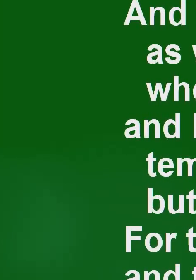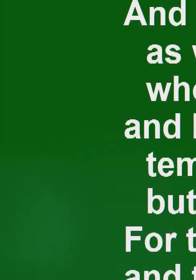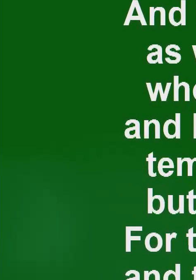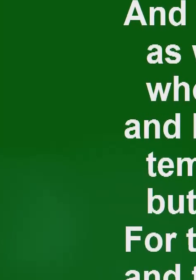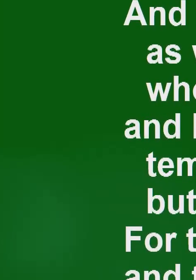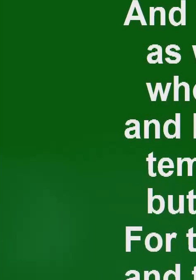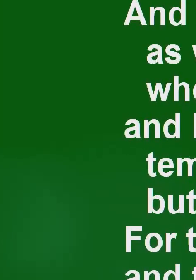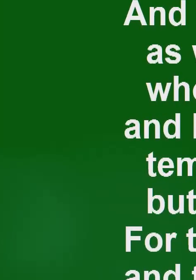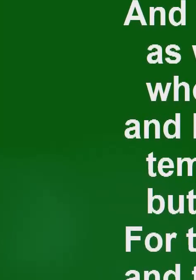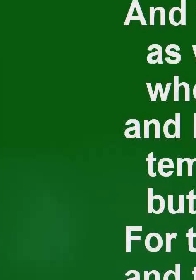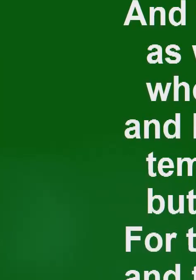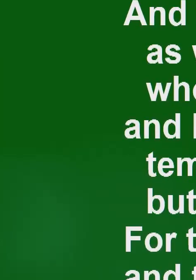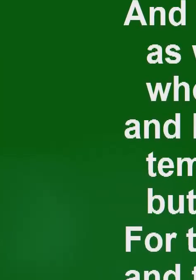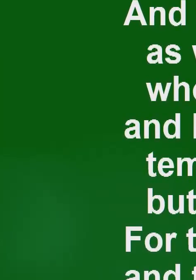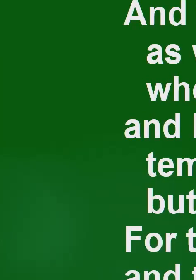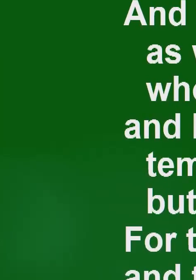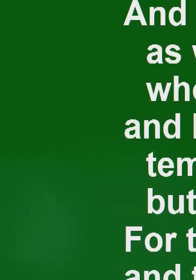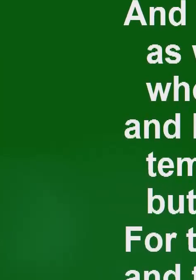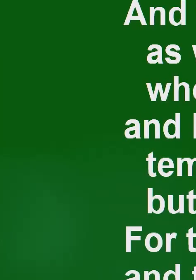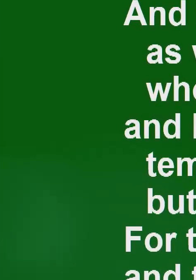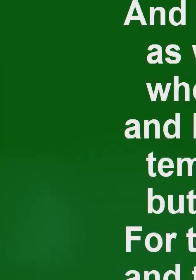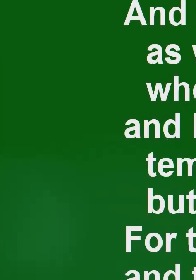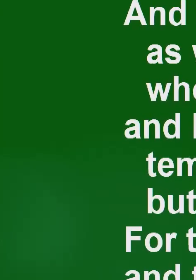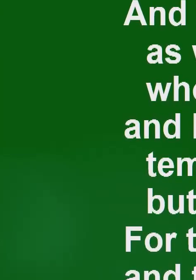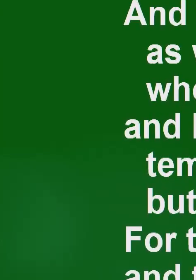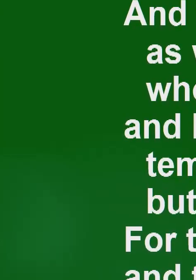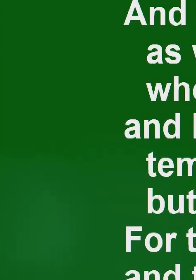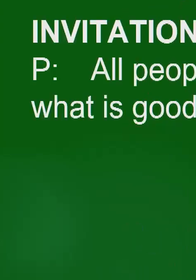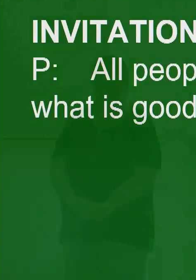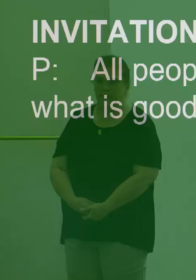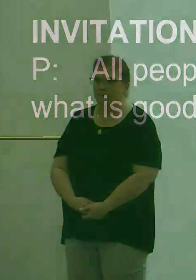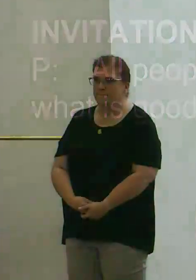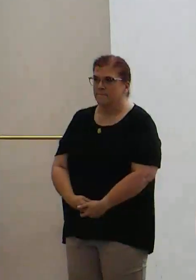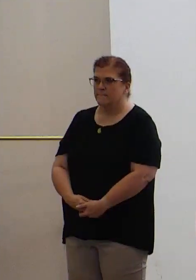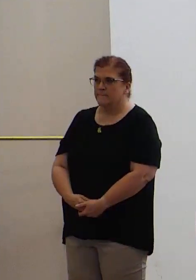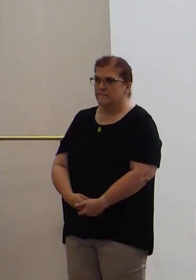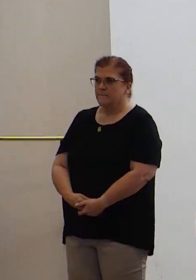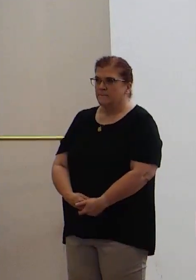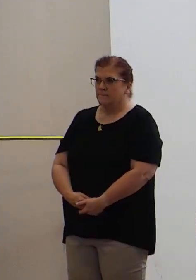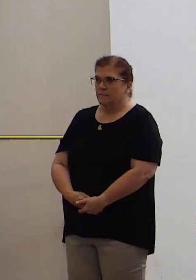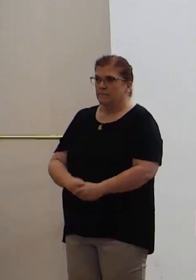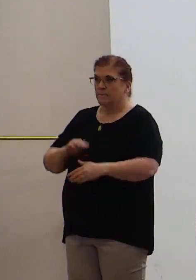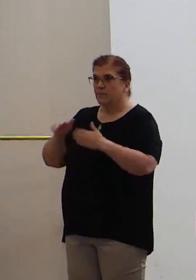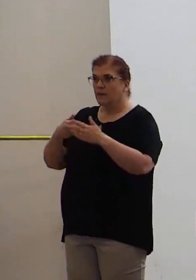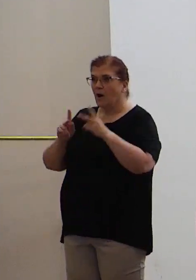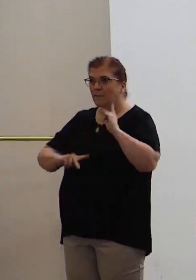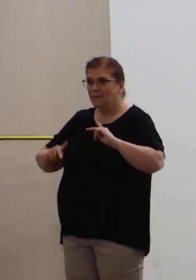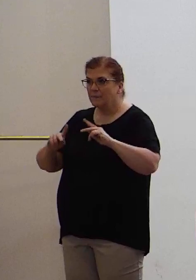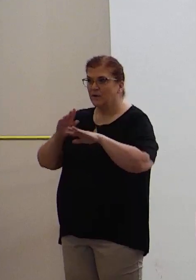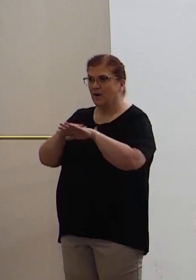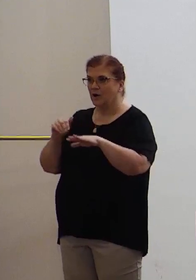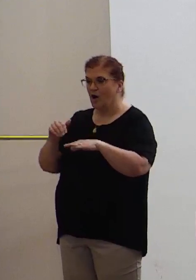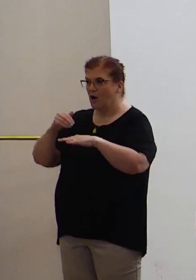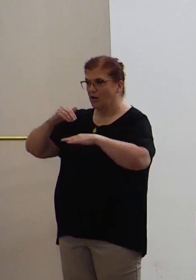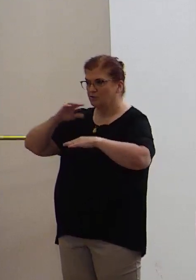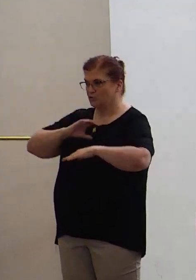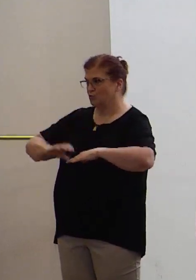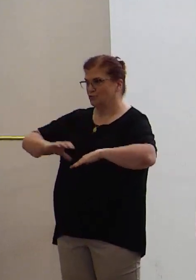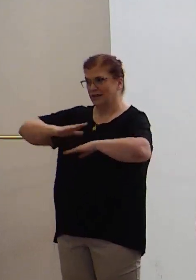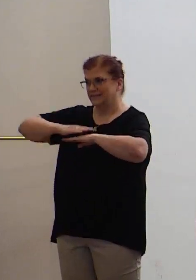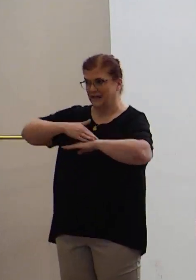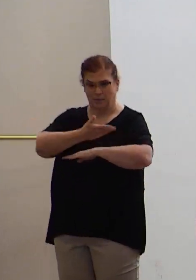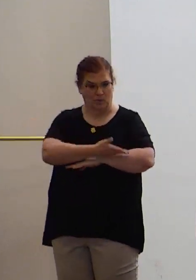and the glory, forever and ever. Amen. All people are called to Christ's table.